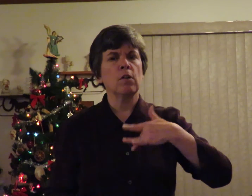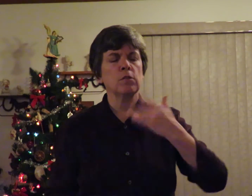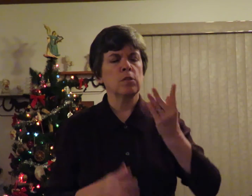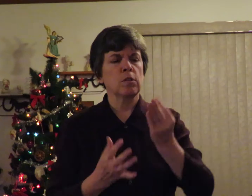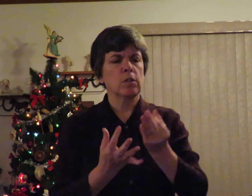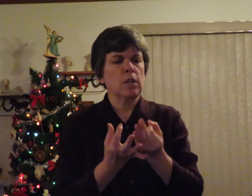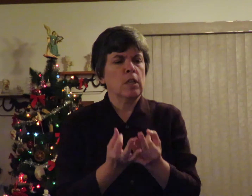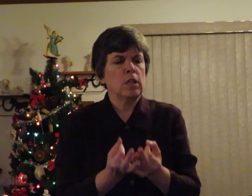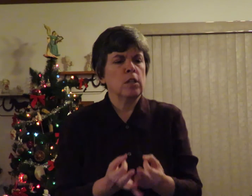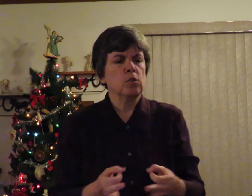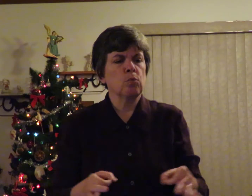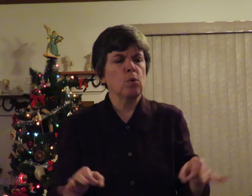felt its worth.